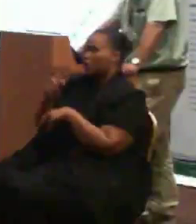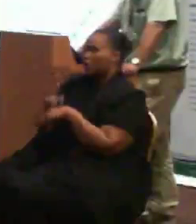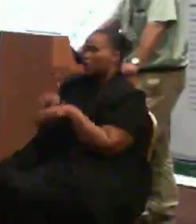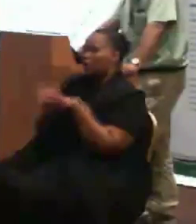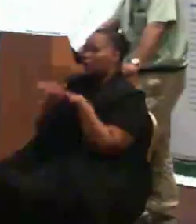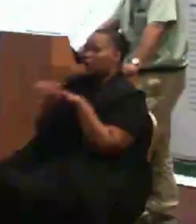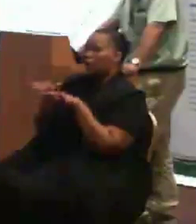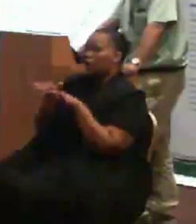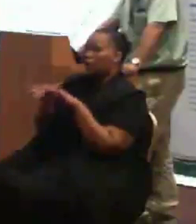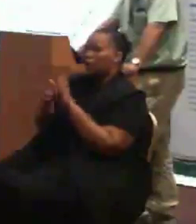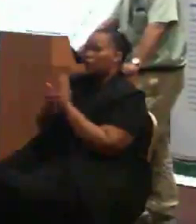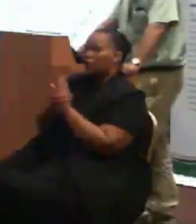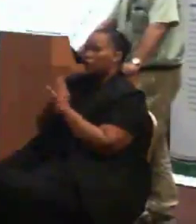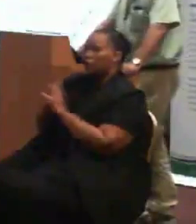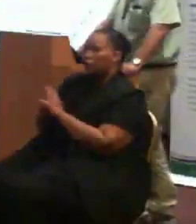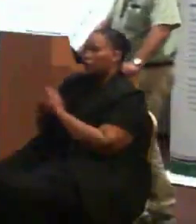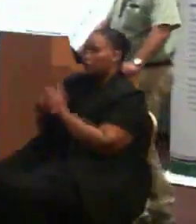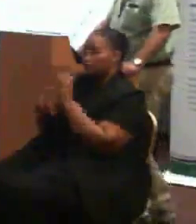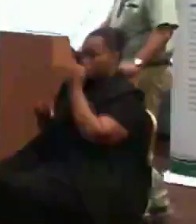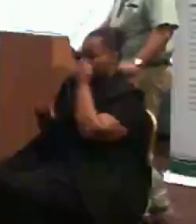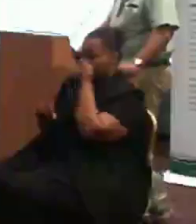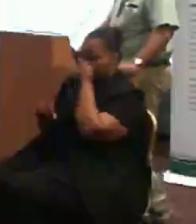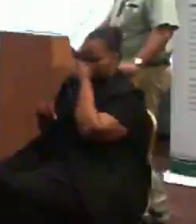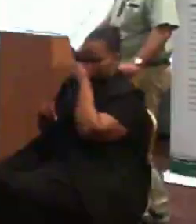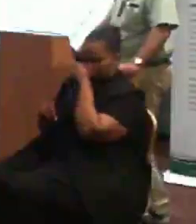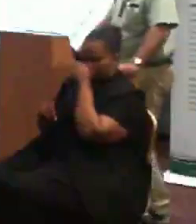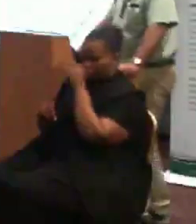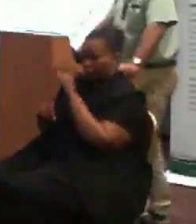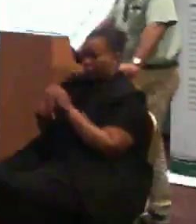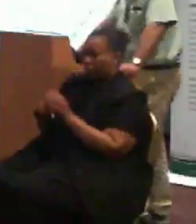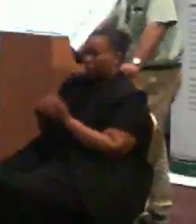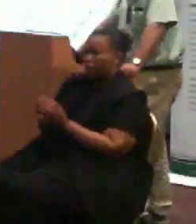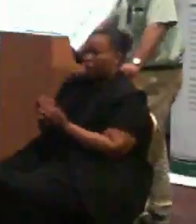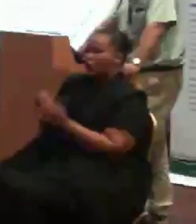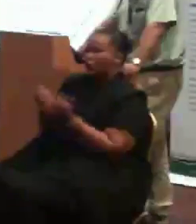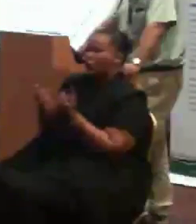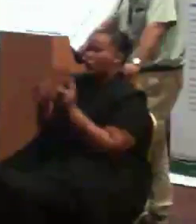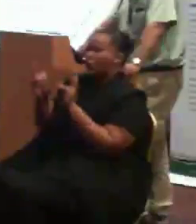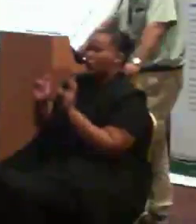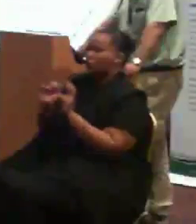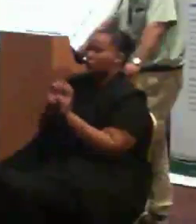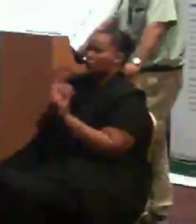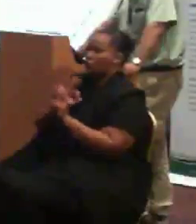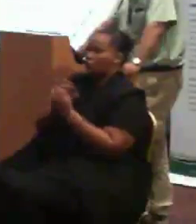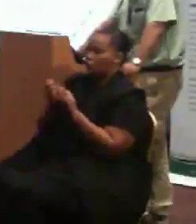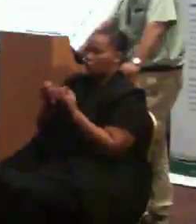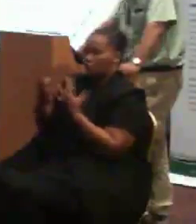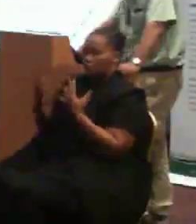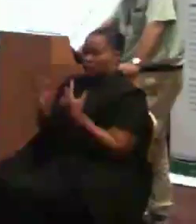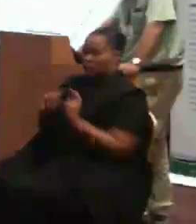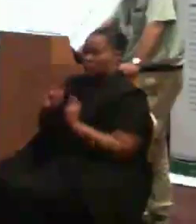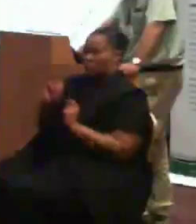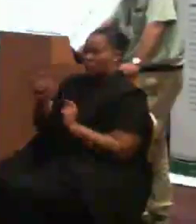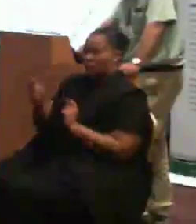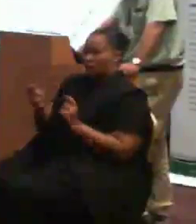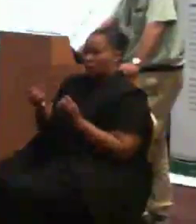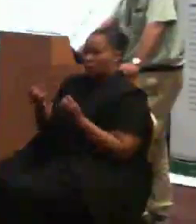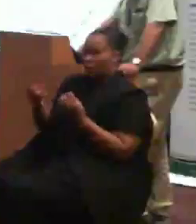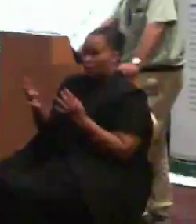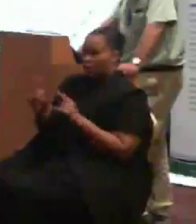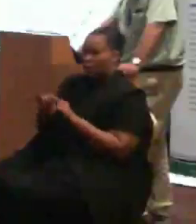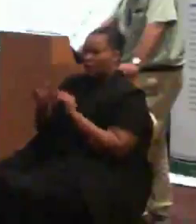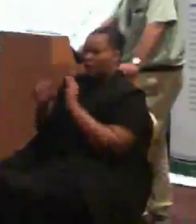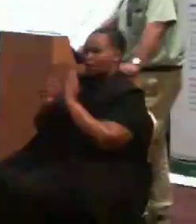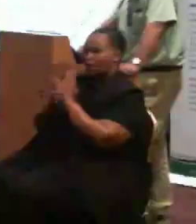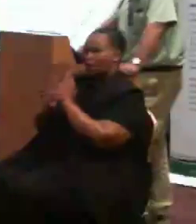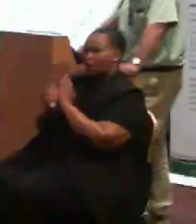maintenance. So Eskom end up with too many personnel, pay too much for them, and have a lack of skills. We